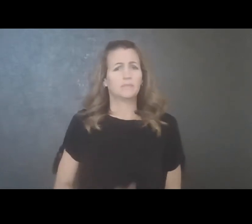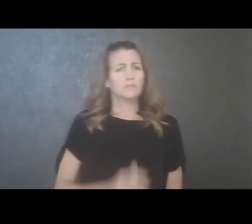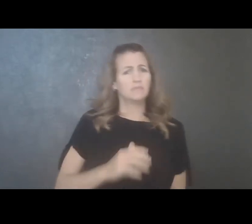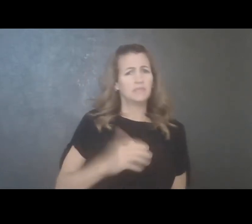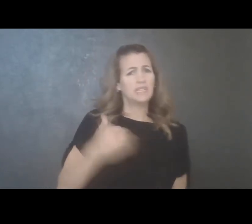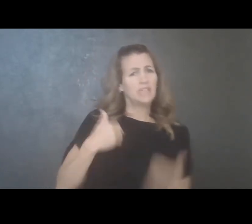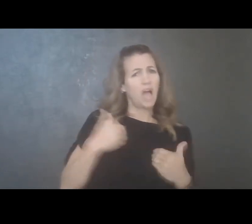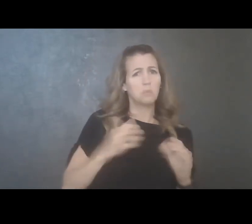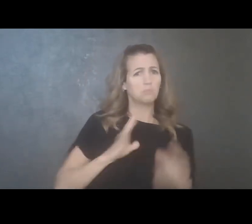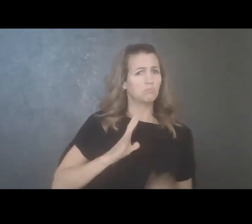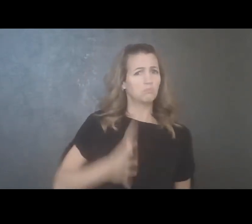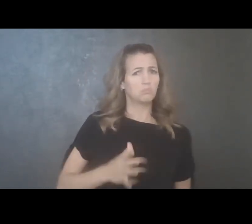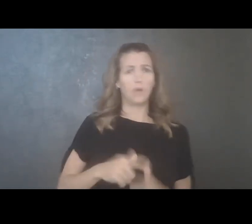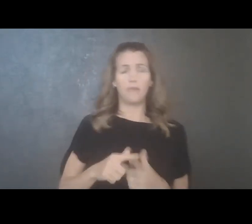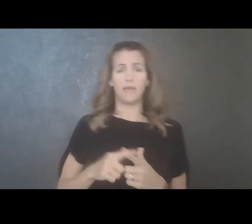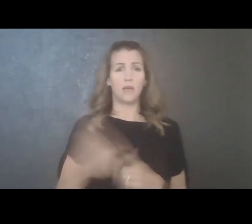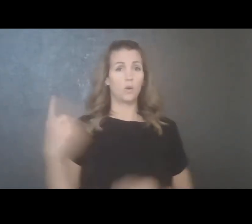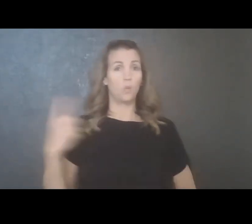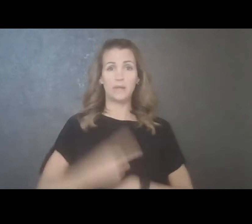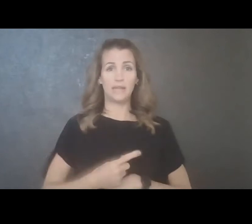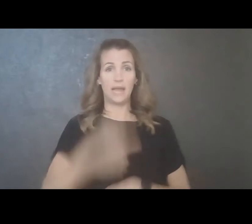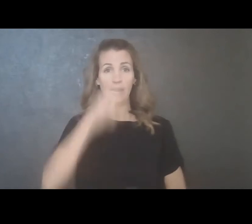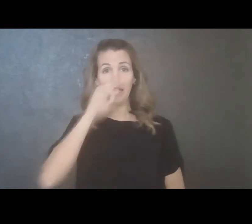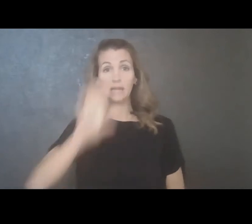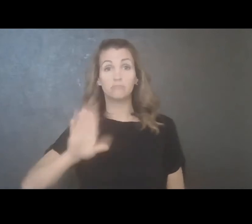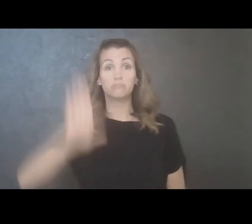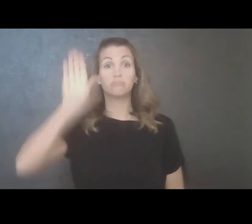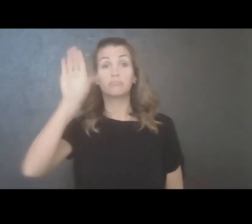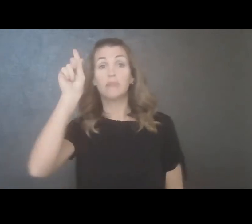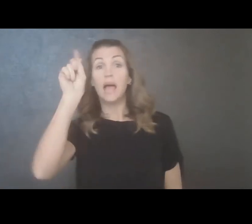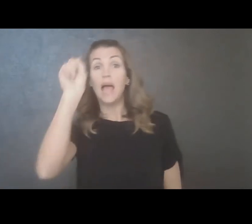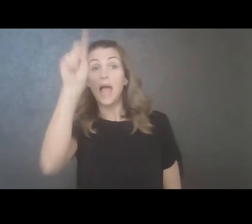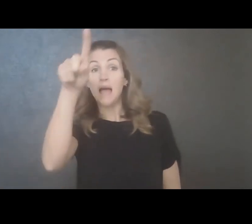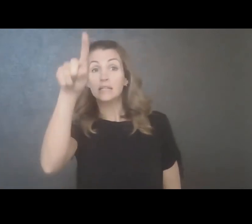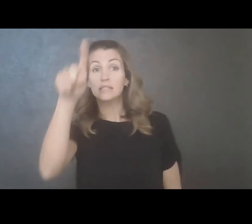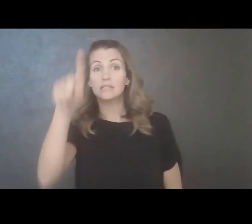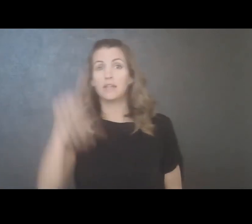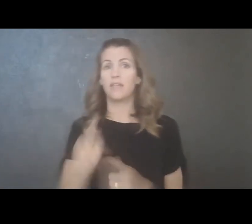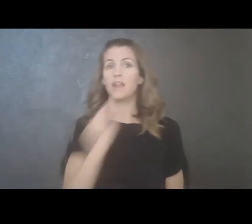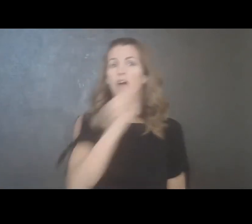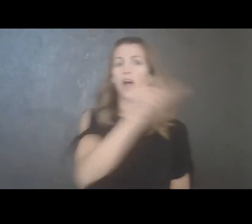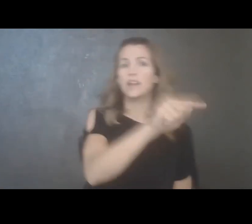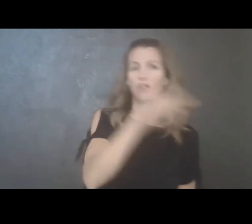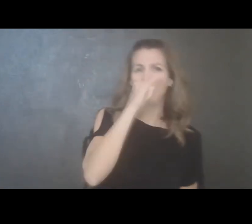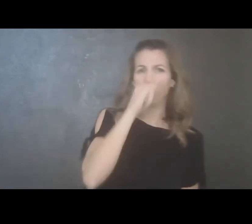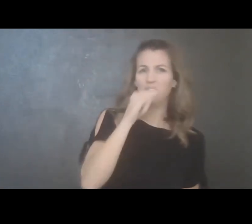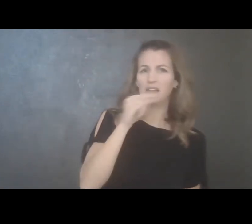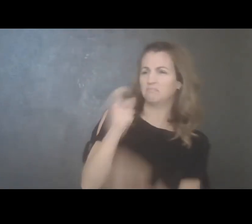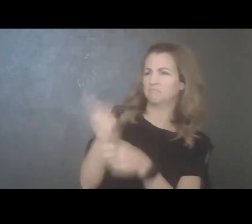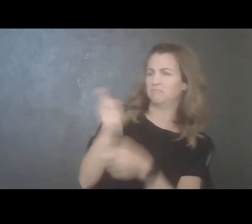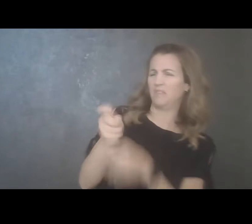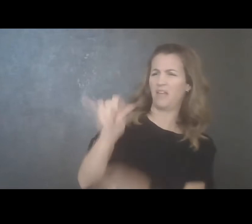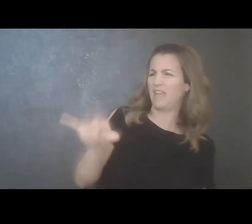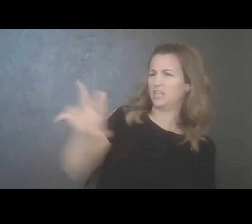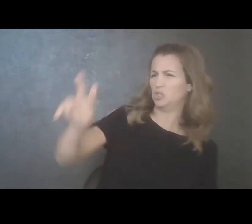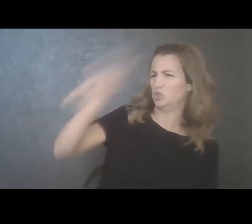one day, when one kid raised their hand, they asked a question, and another kid laughed at them and said, oh, that's a stupid question. Why would